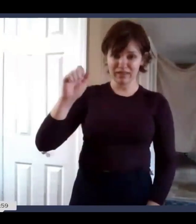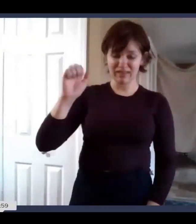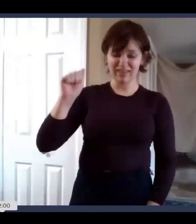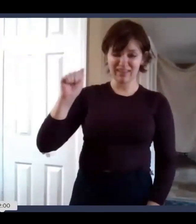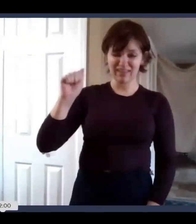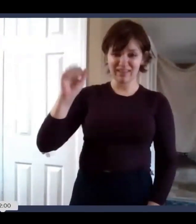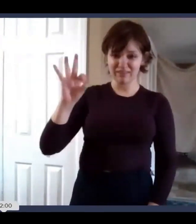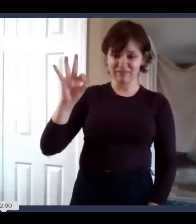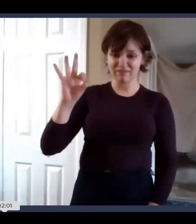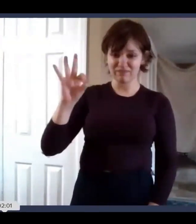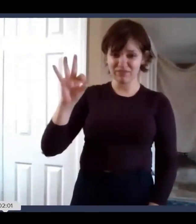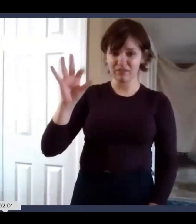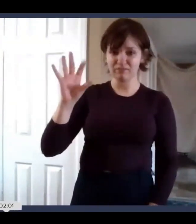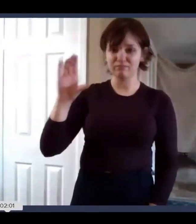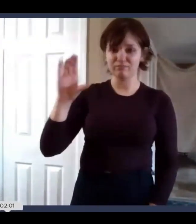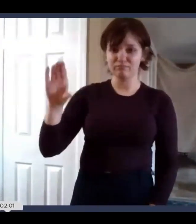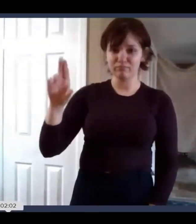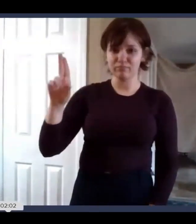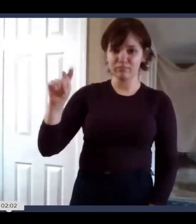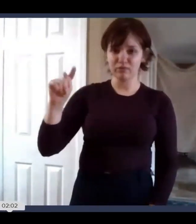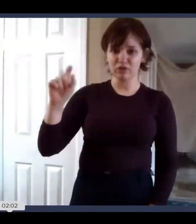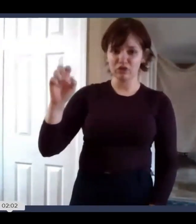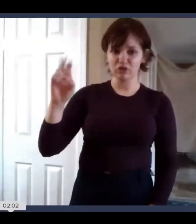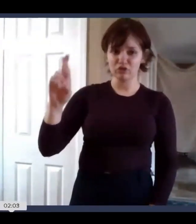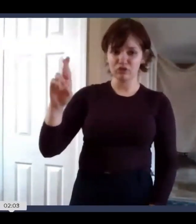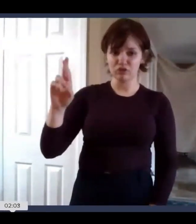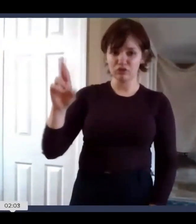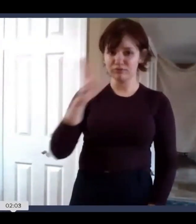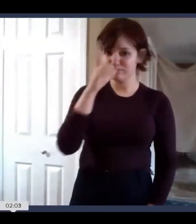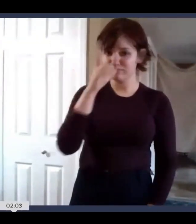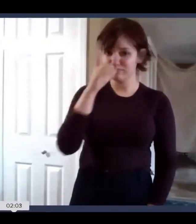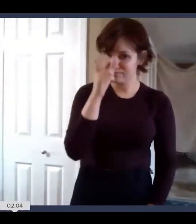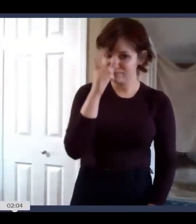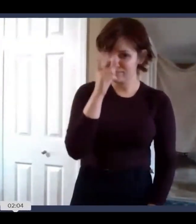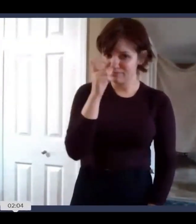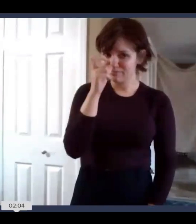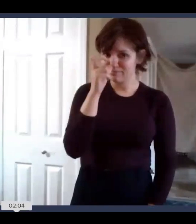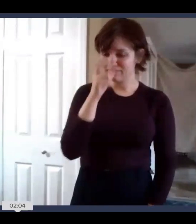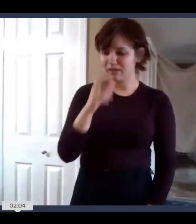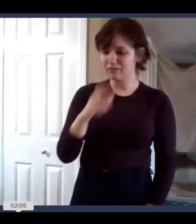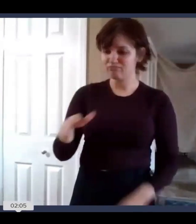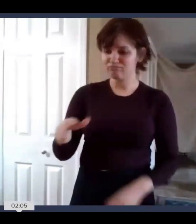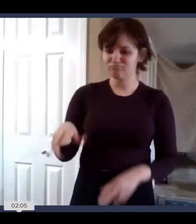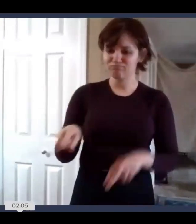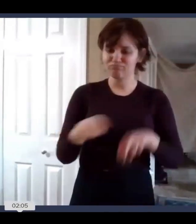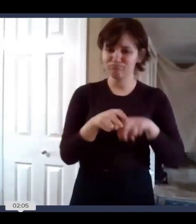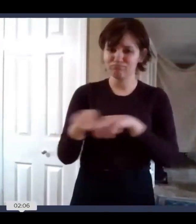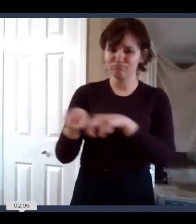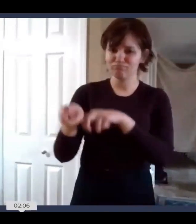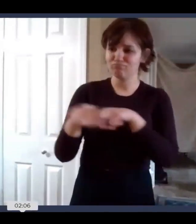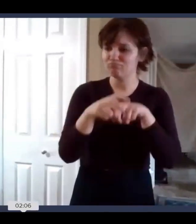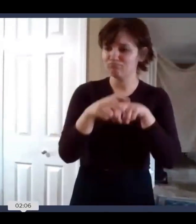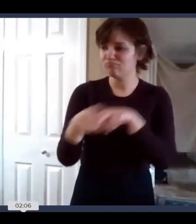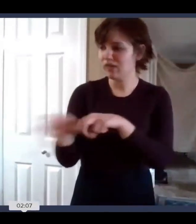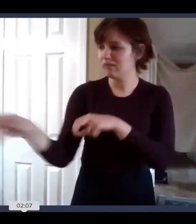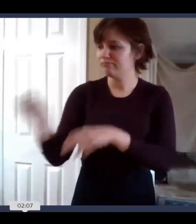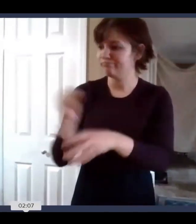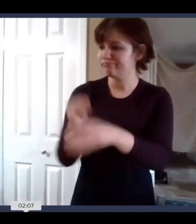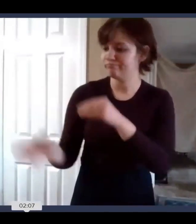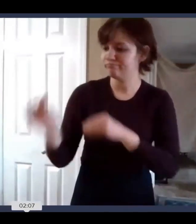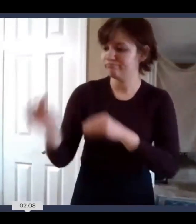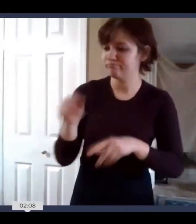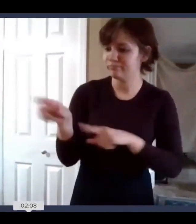like little flags as they walk along. In the tropics, those are found. What they're actually doing is that they are building fungus